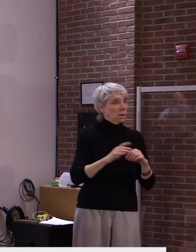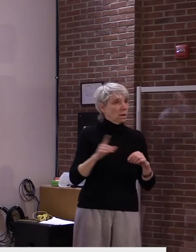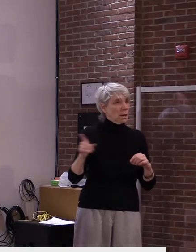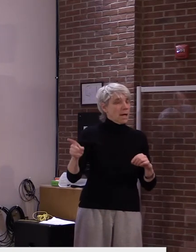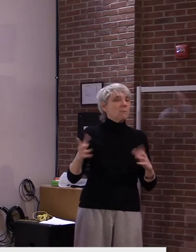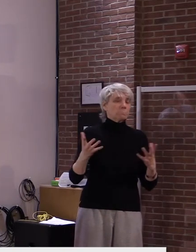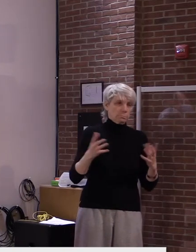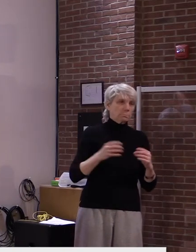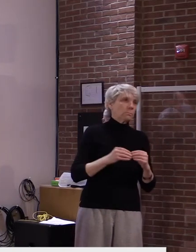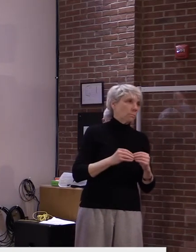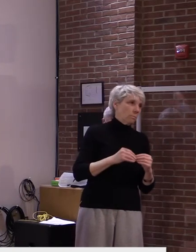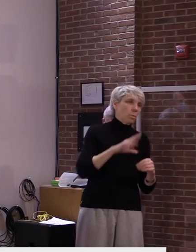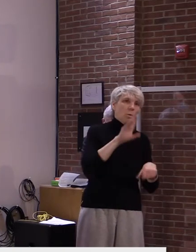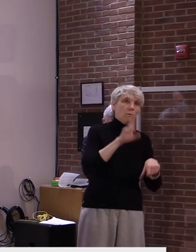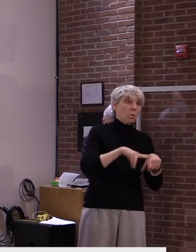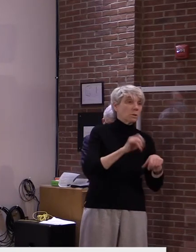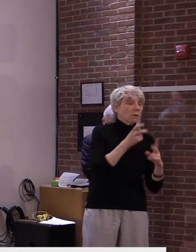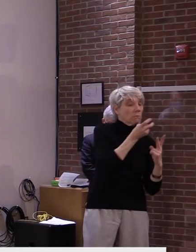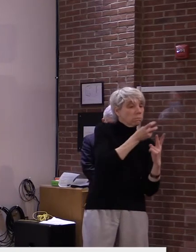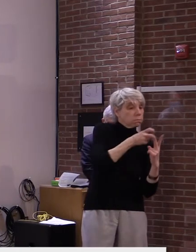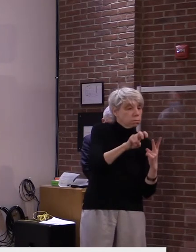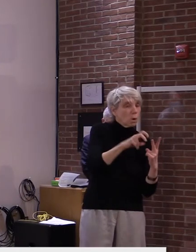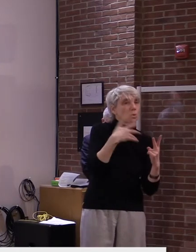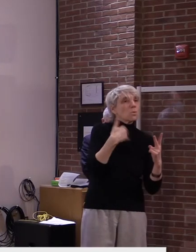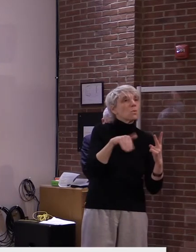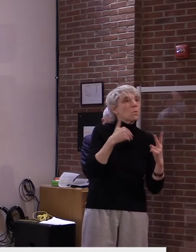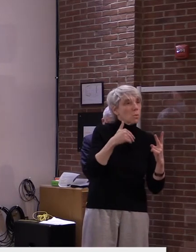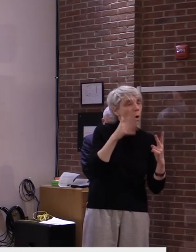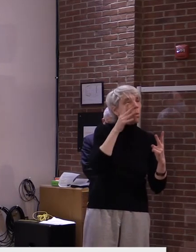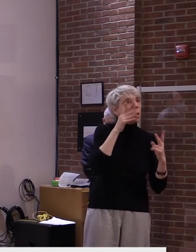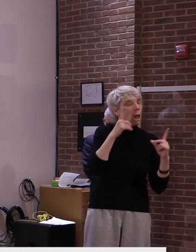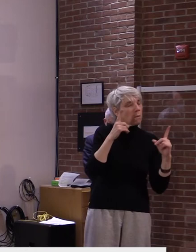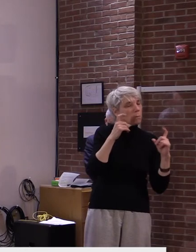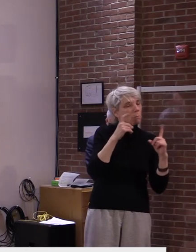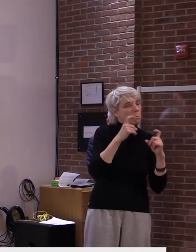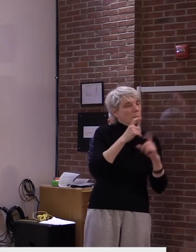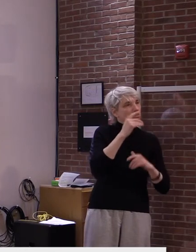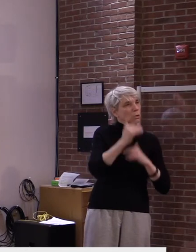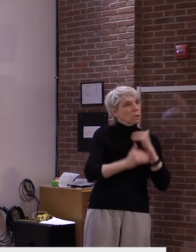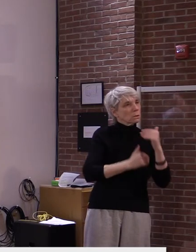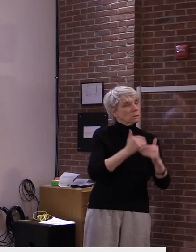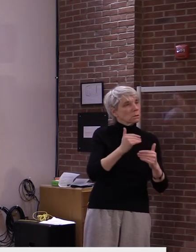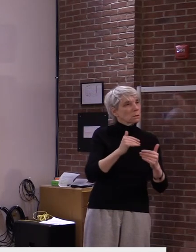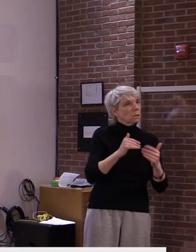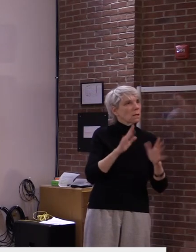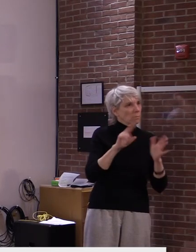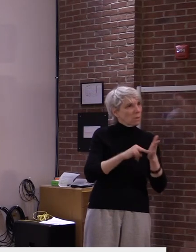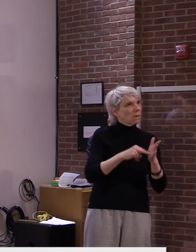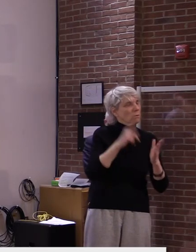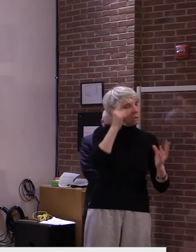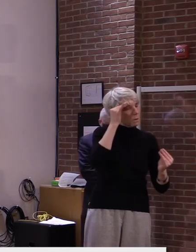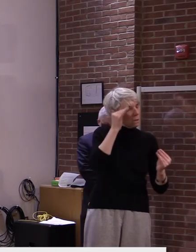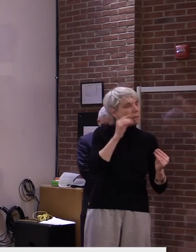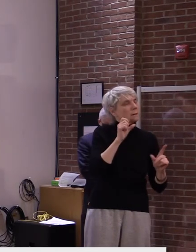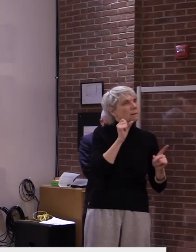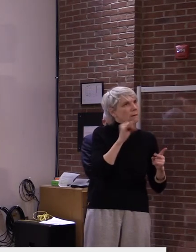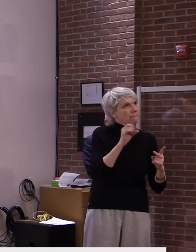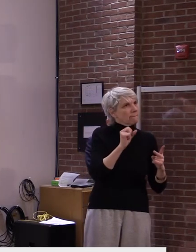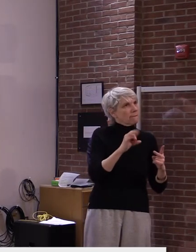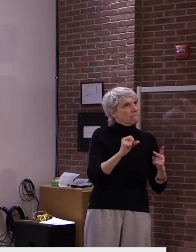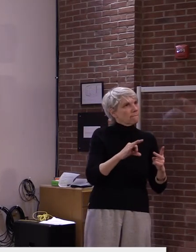obviously, there's a lot of moving pieces there, and you have to consider what the ripple